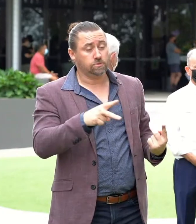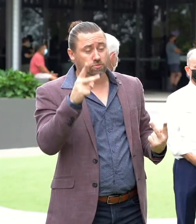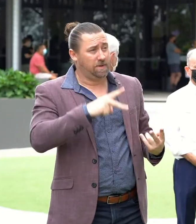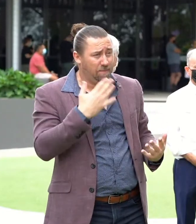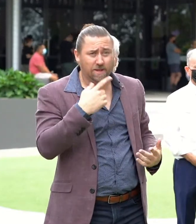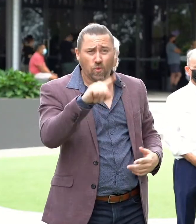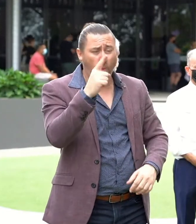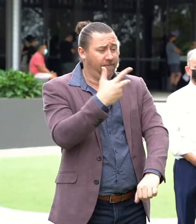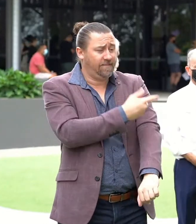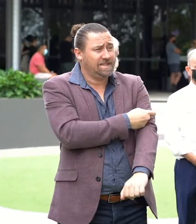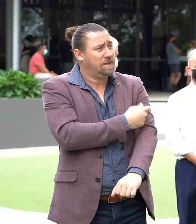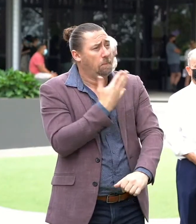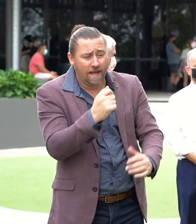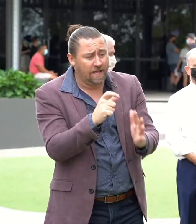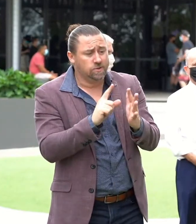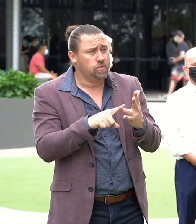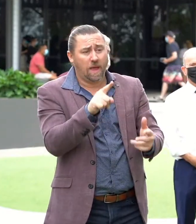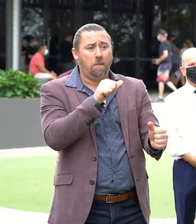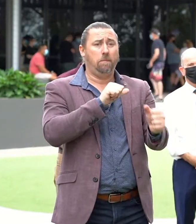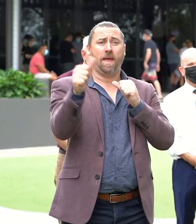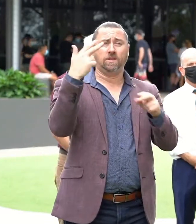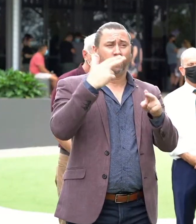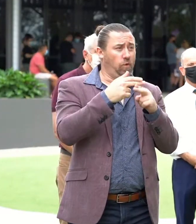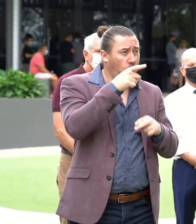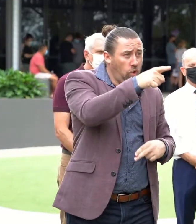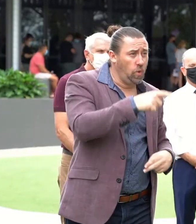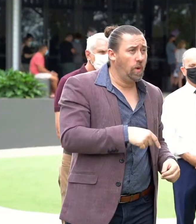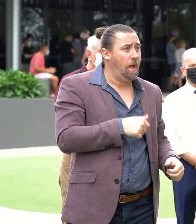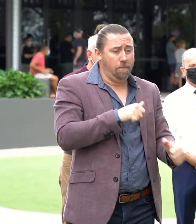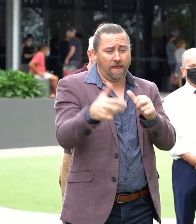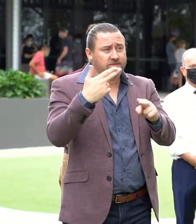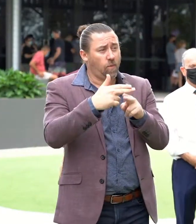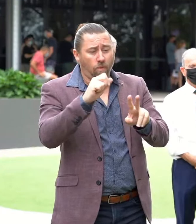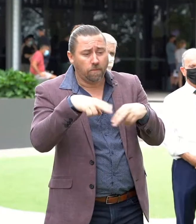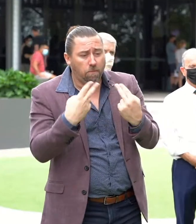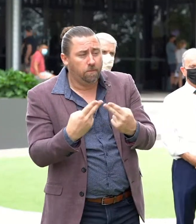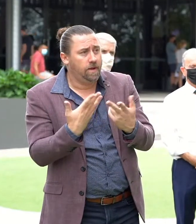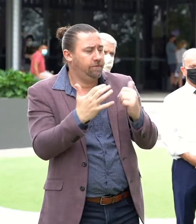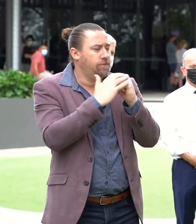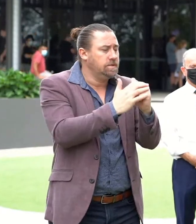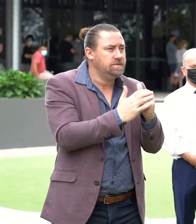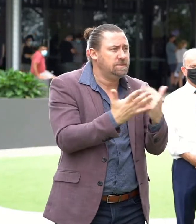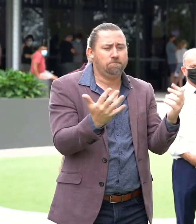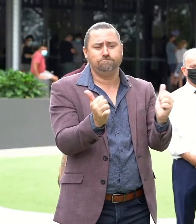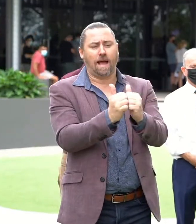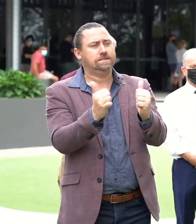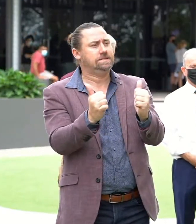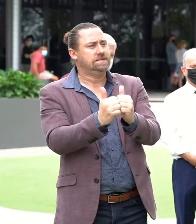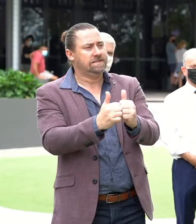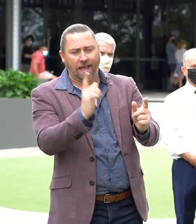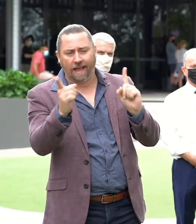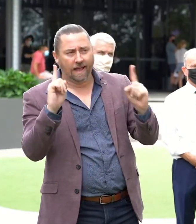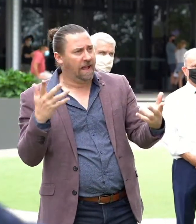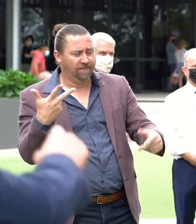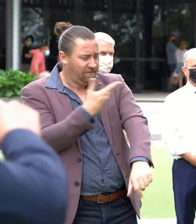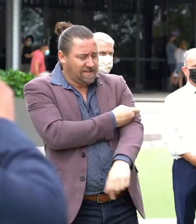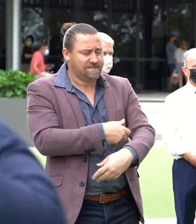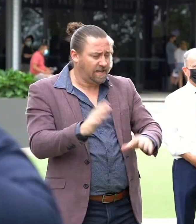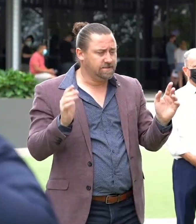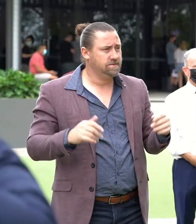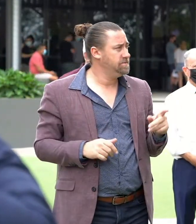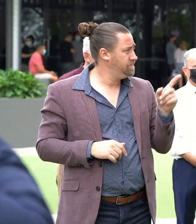do so. It is the best protection you will have for yourself, your family, your friends and your mates. Vaccinate. If we don't hit